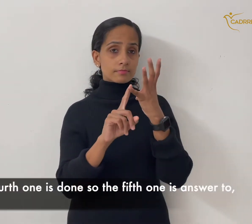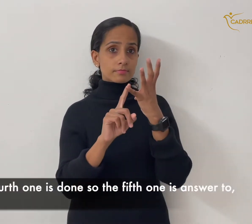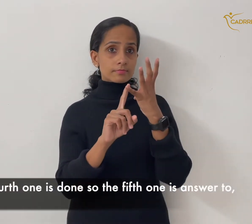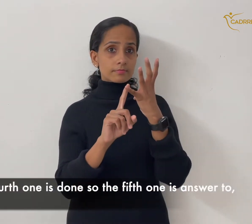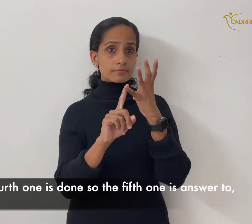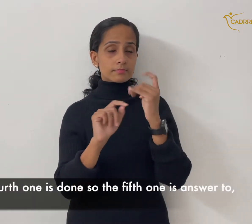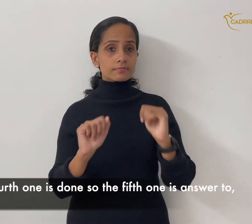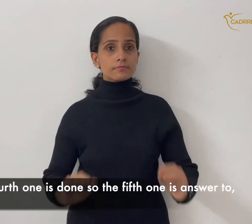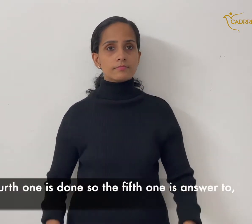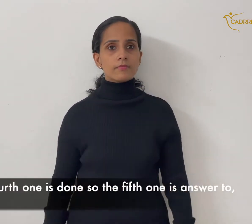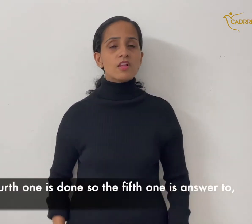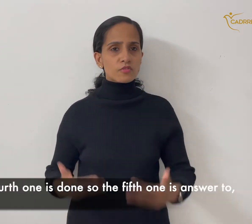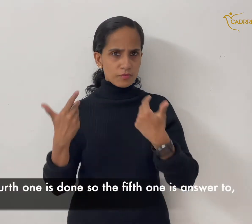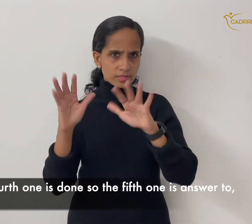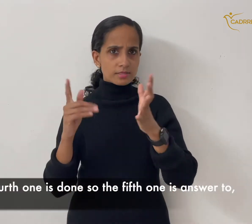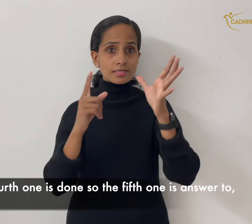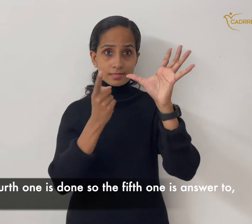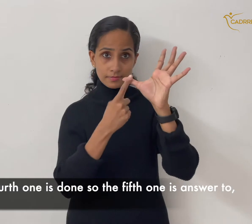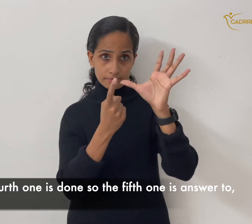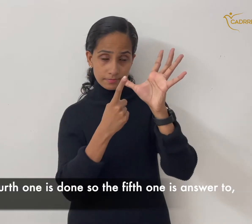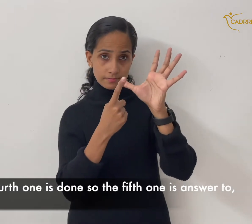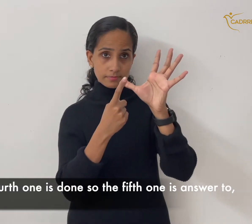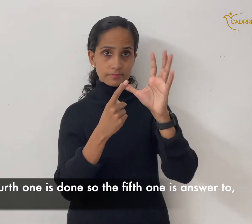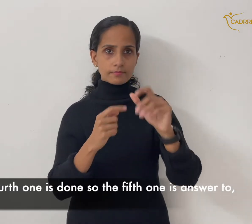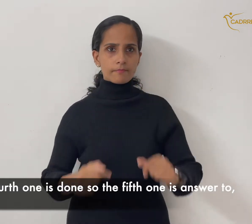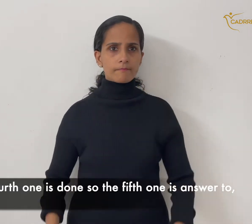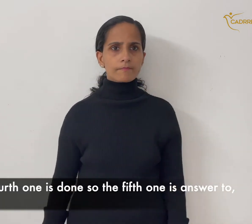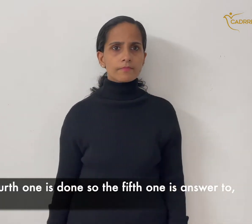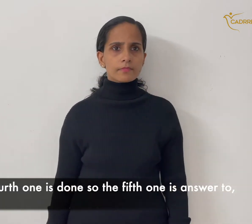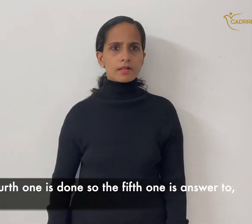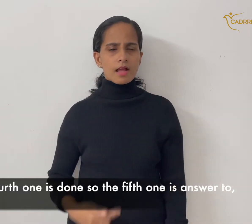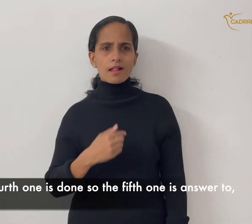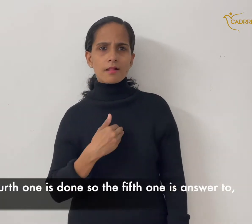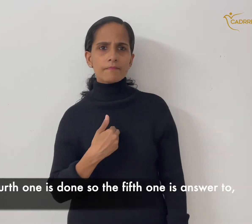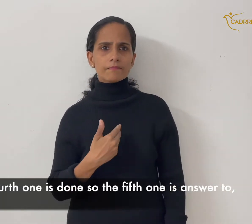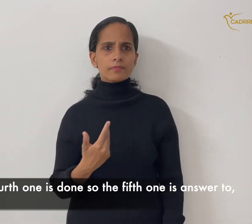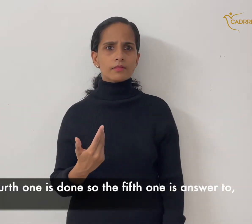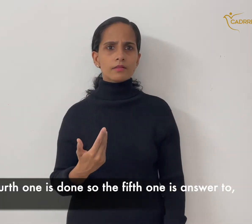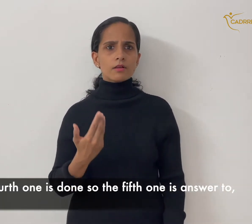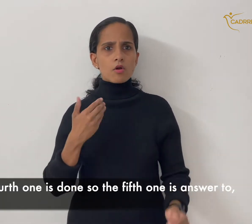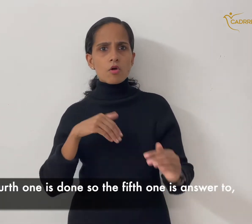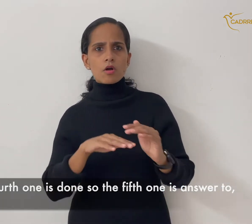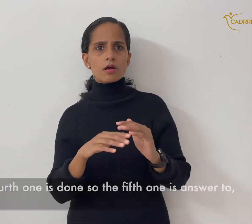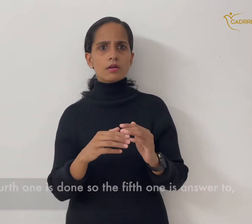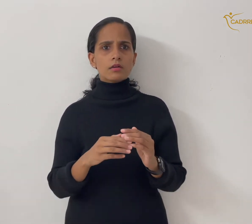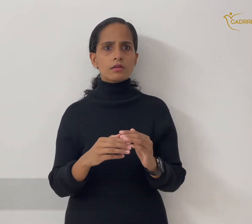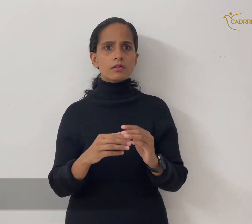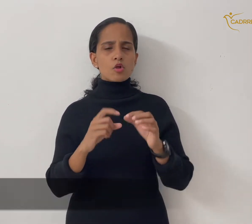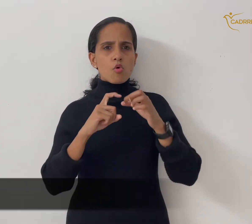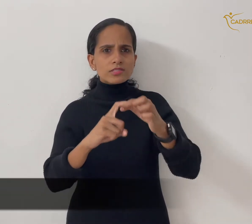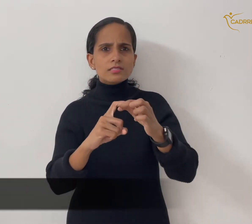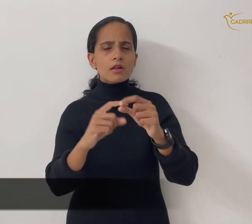The next one, the fourth one, is done. So the fifth sentence is answer to what do you do?